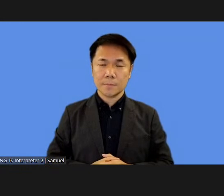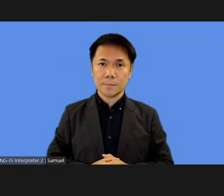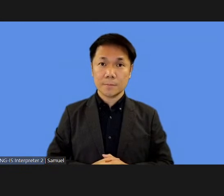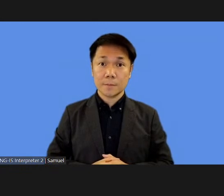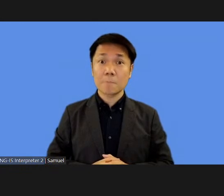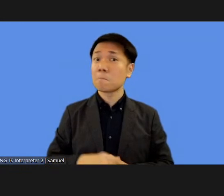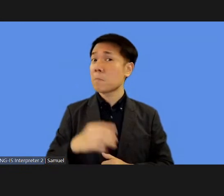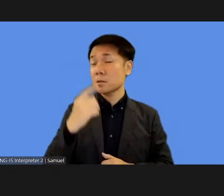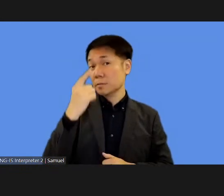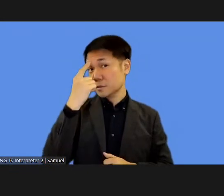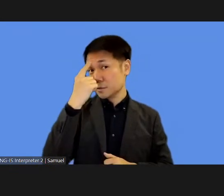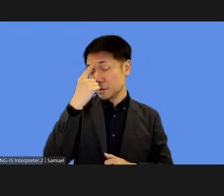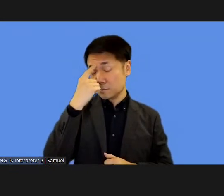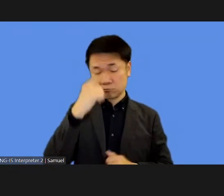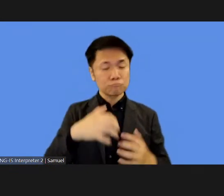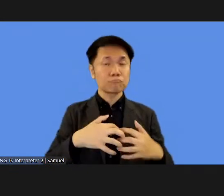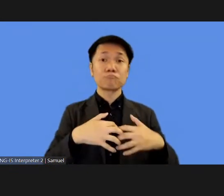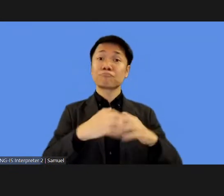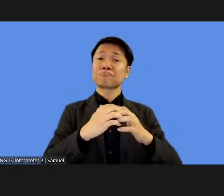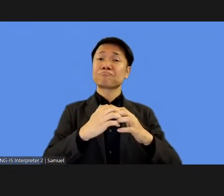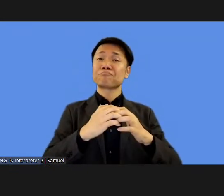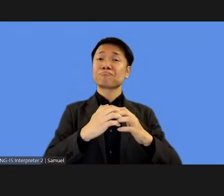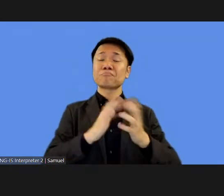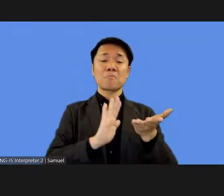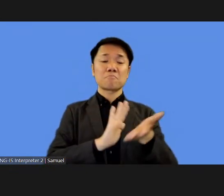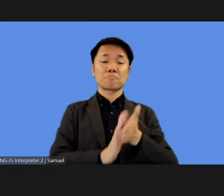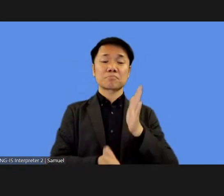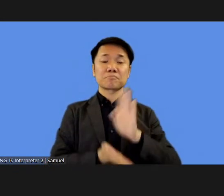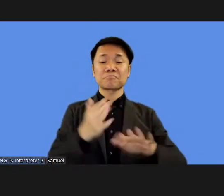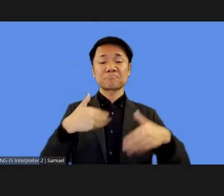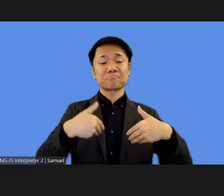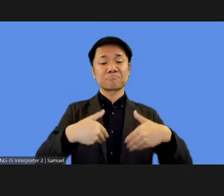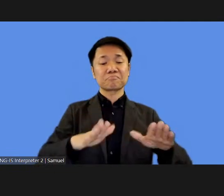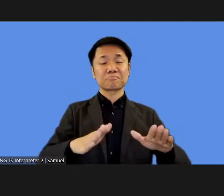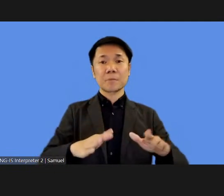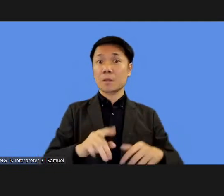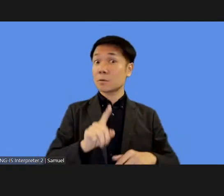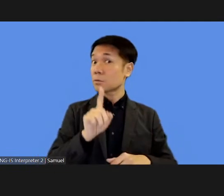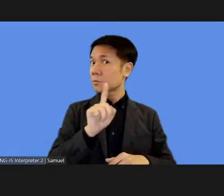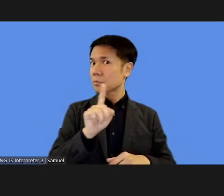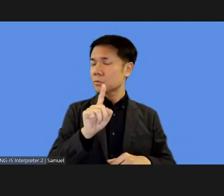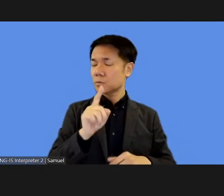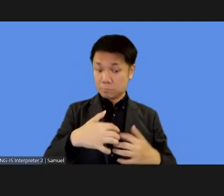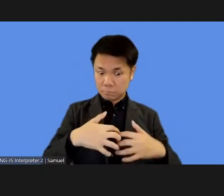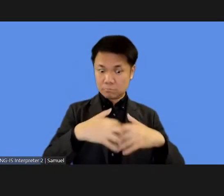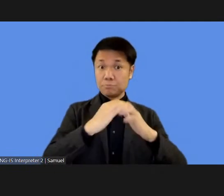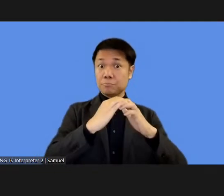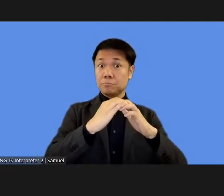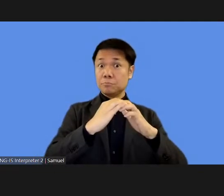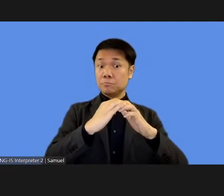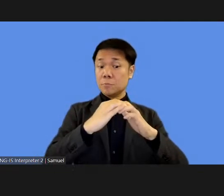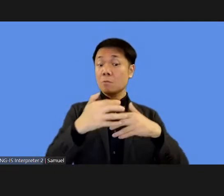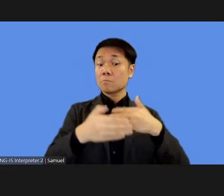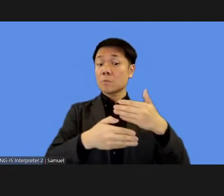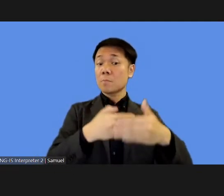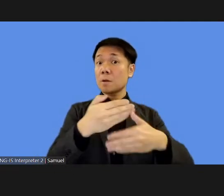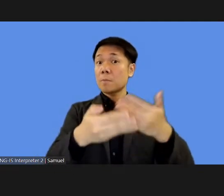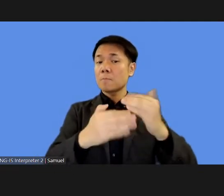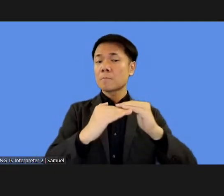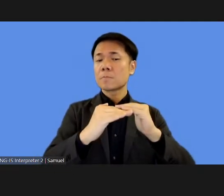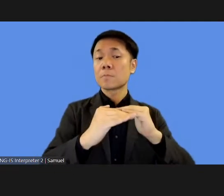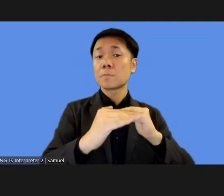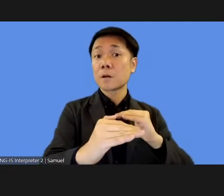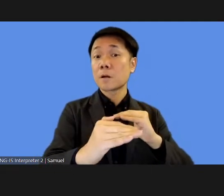for development. In this project, we need to directly address issues relating